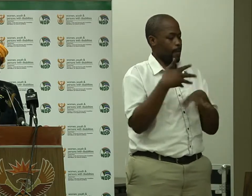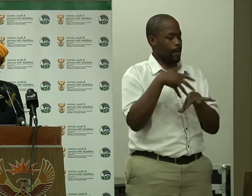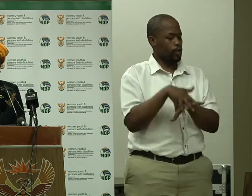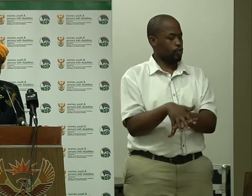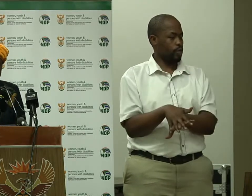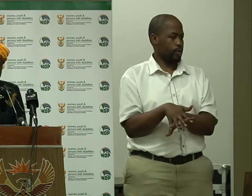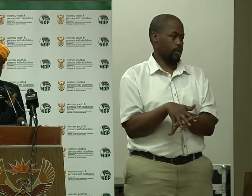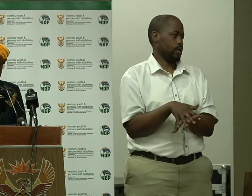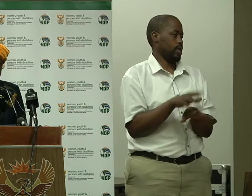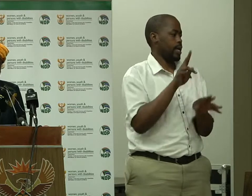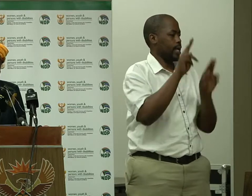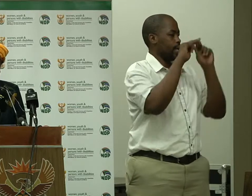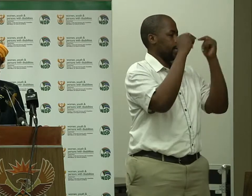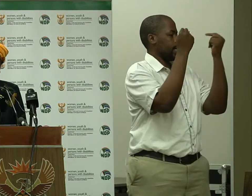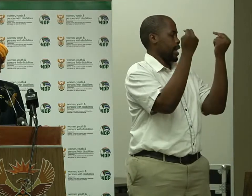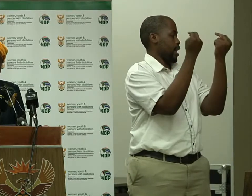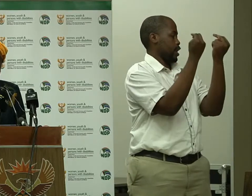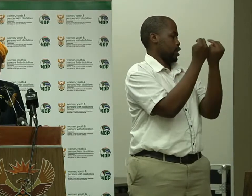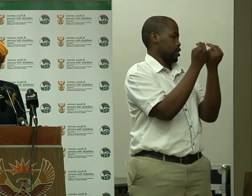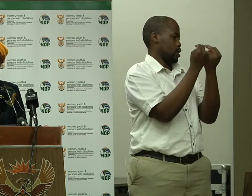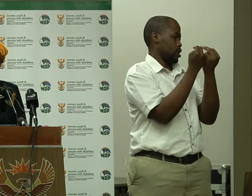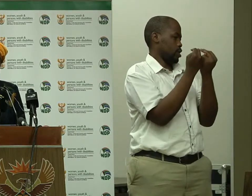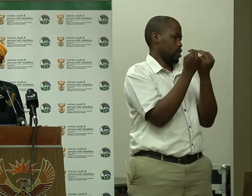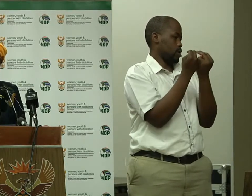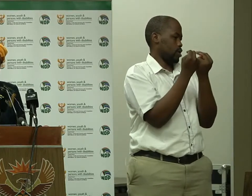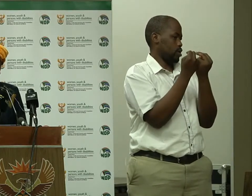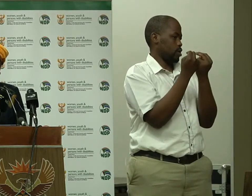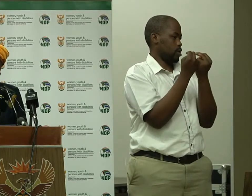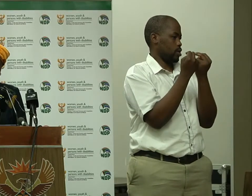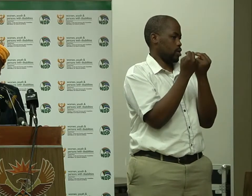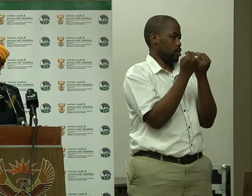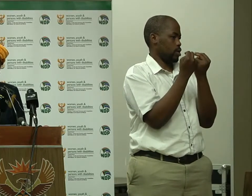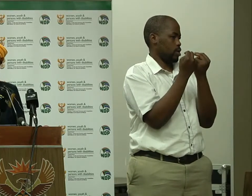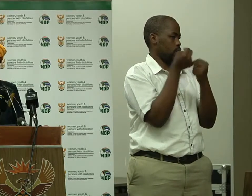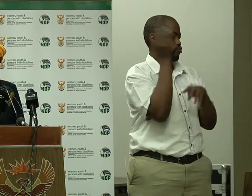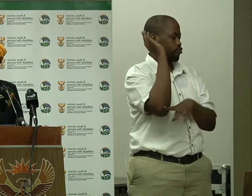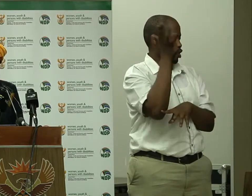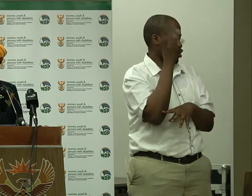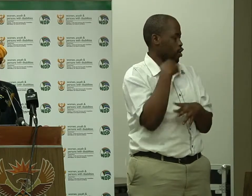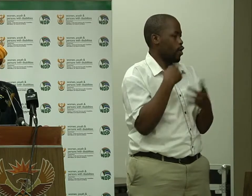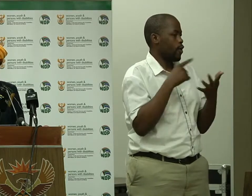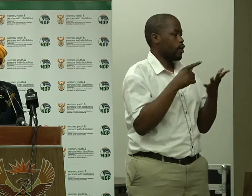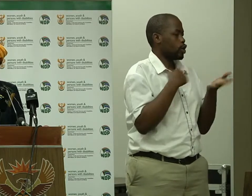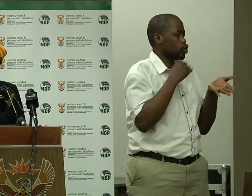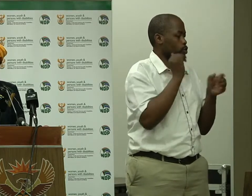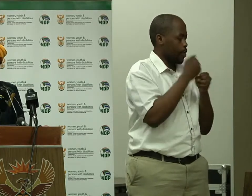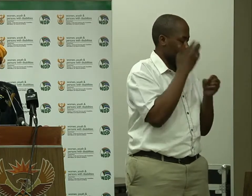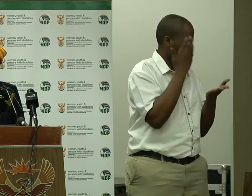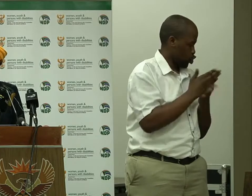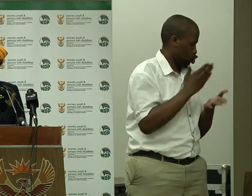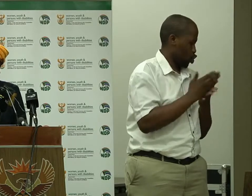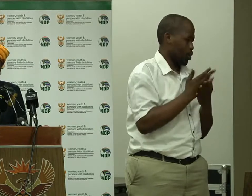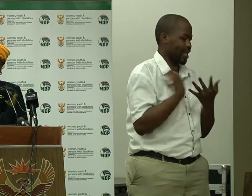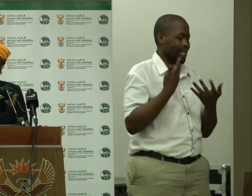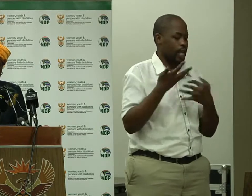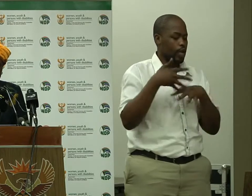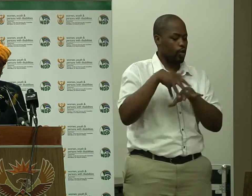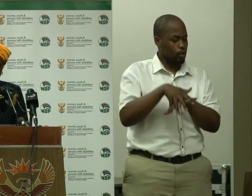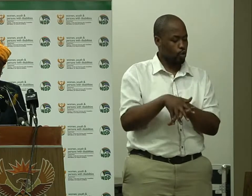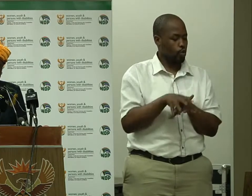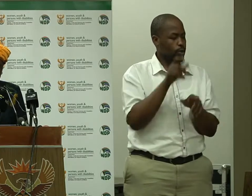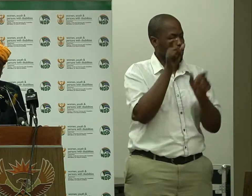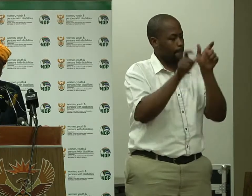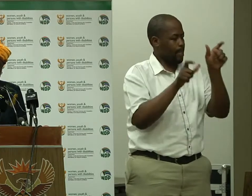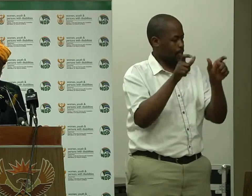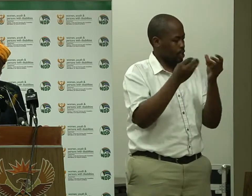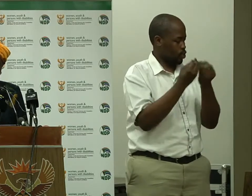mainstreaming in national state of disaster regulations so as to ensure the inclusion of persons